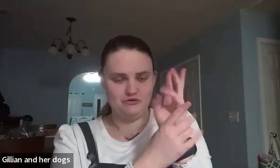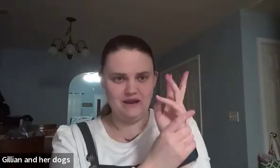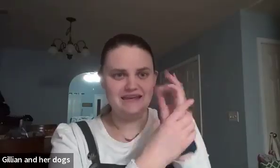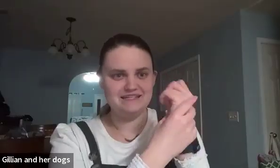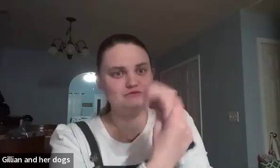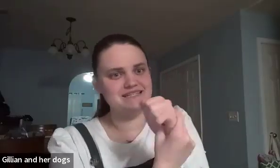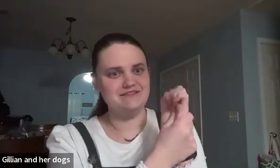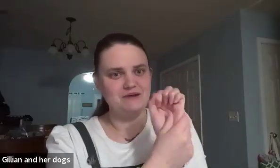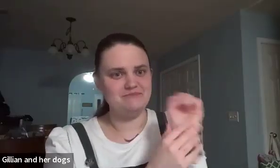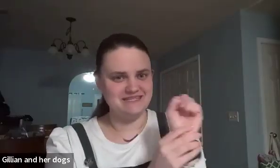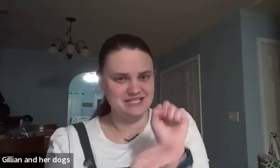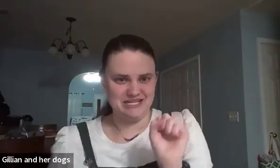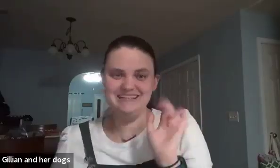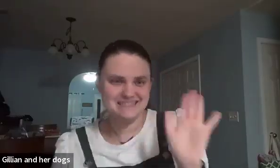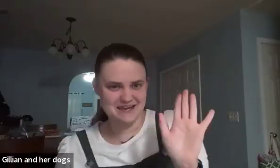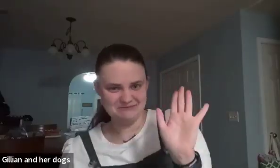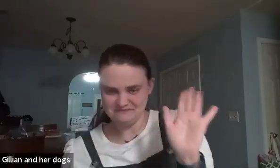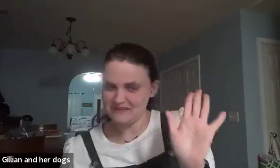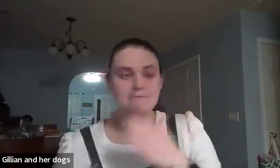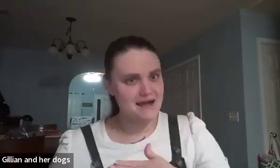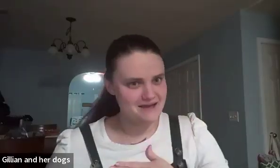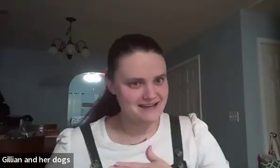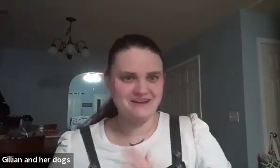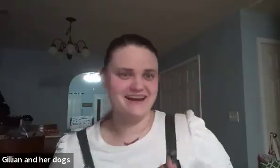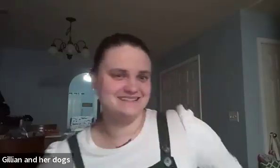your hands and wrists in the right position. So my bad, you guys.